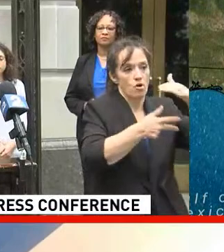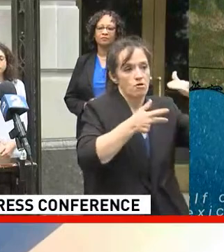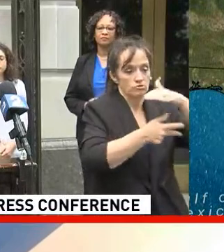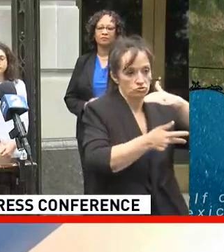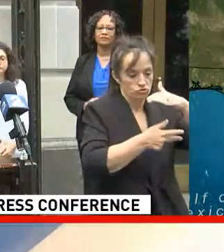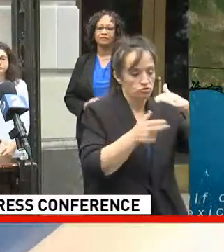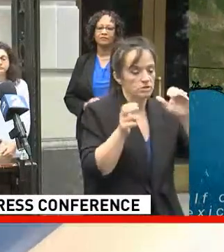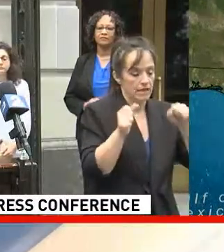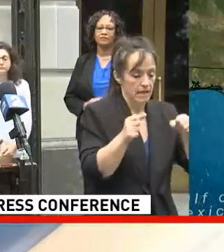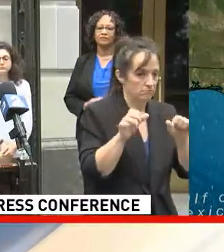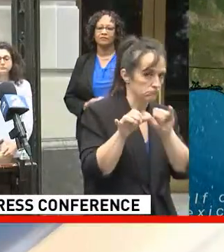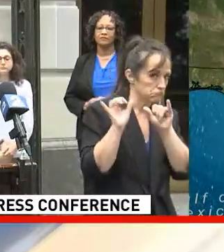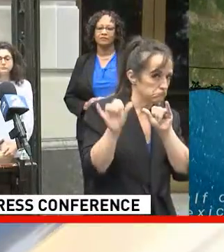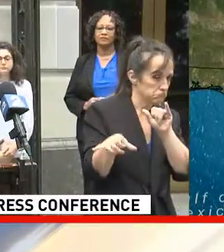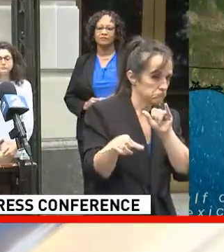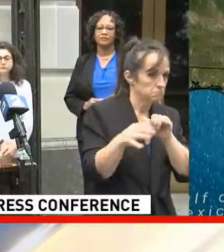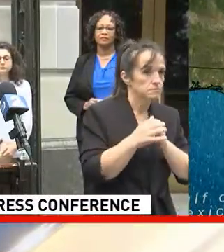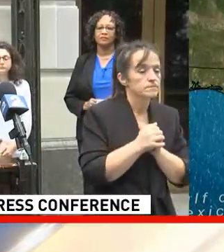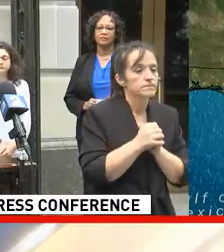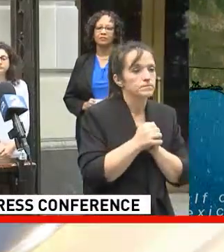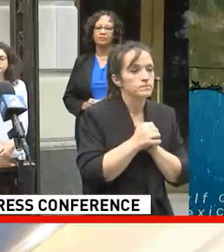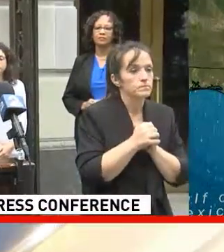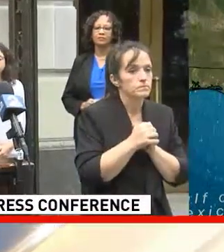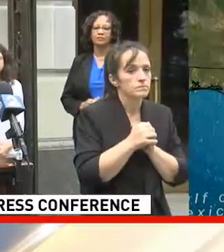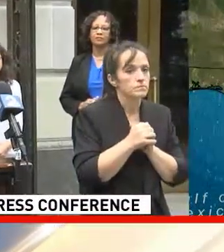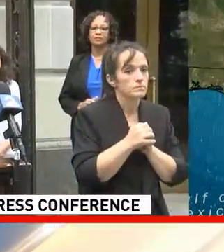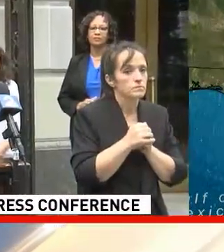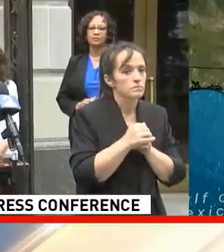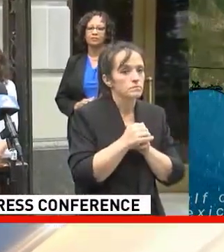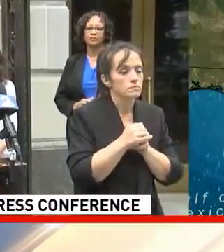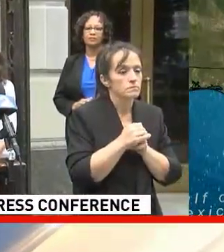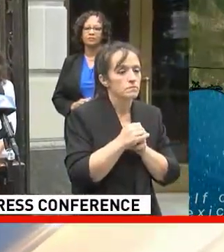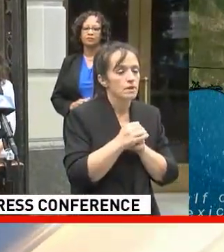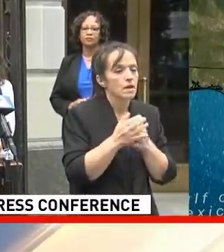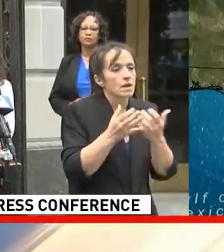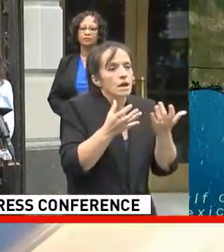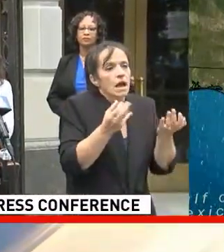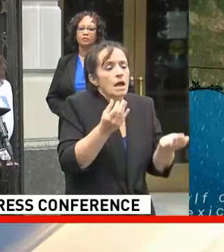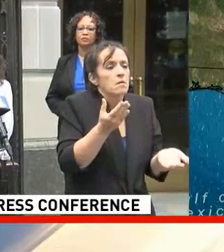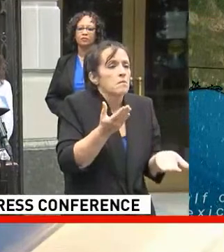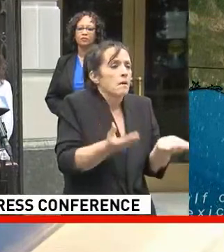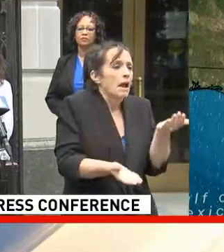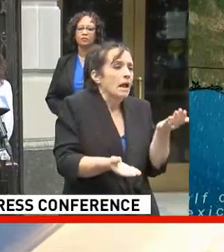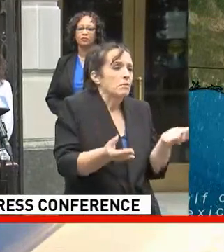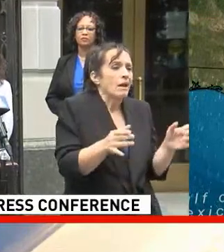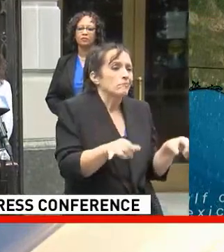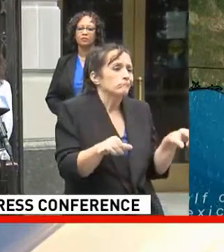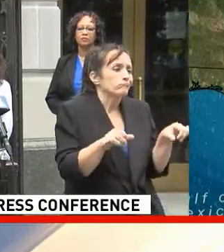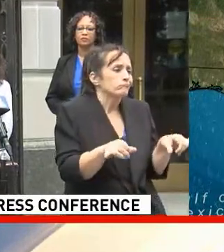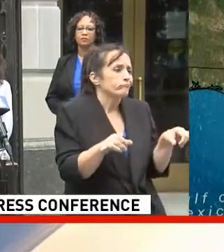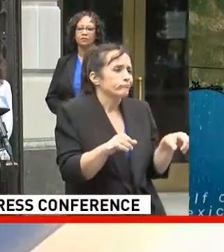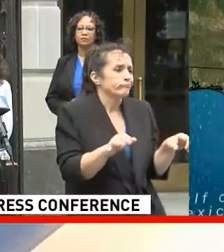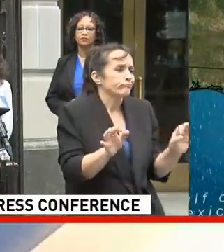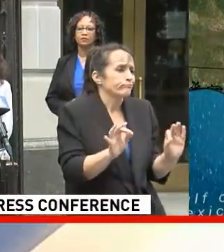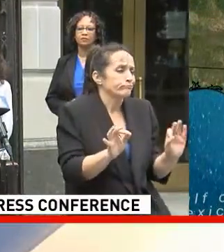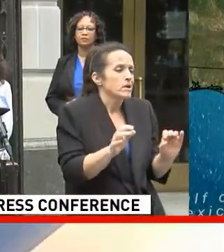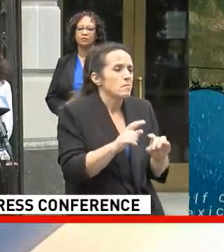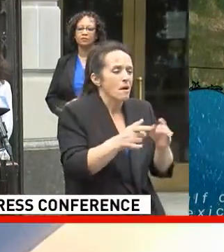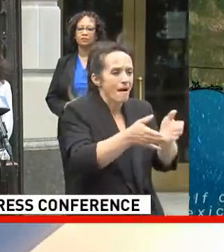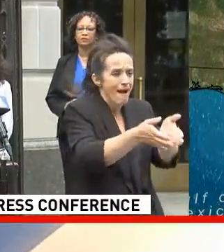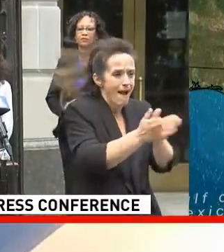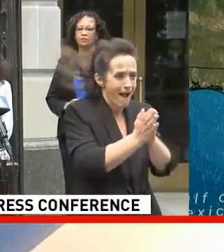into a parking garage. And this may be kind of a mundane matter, but I got to ask our